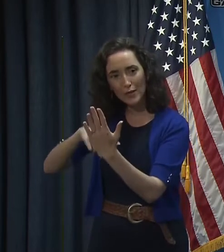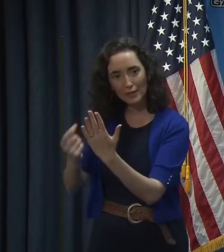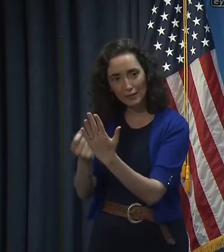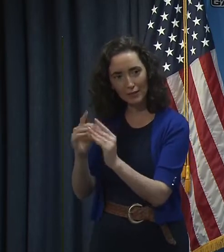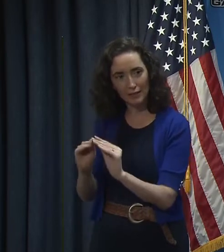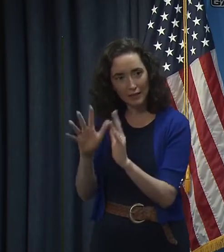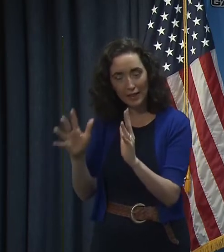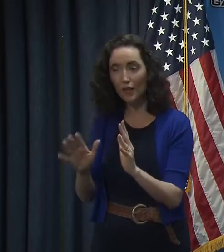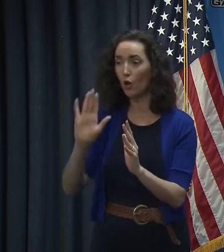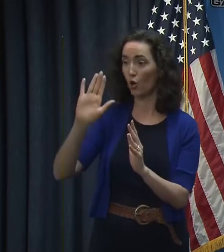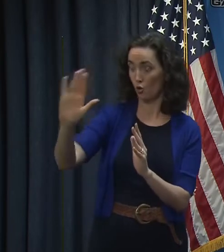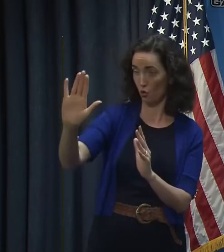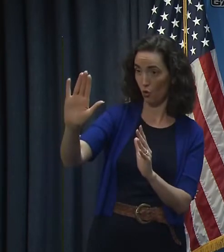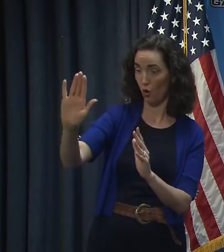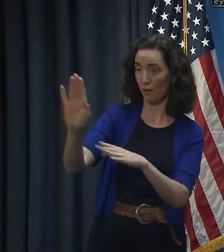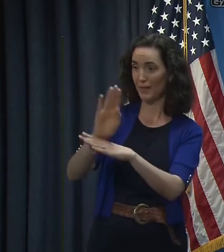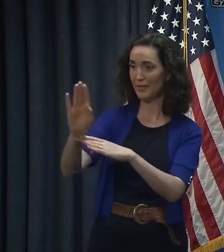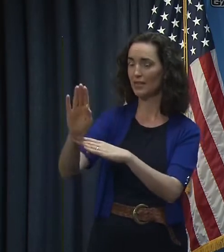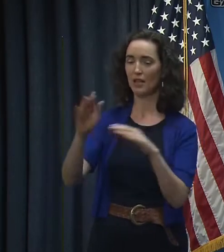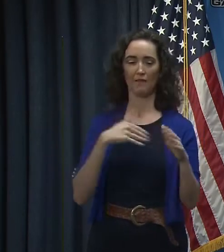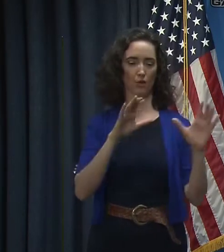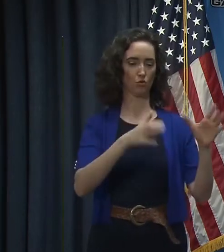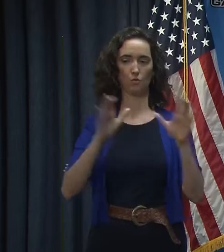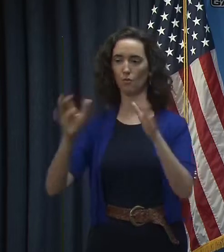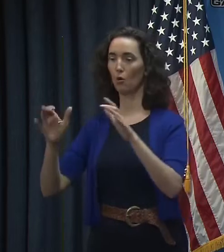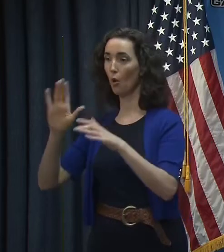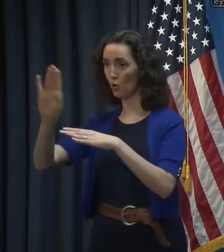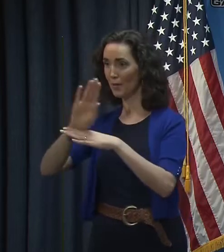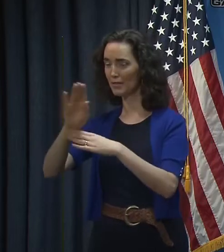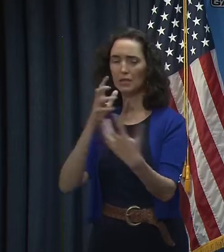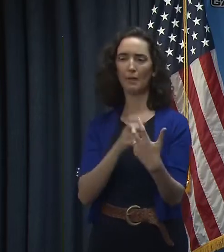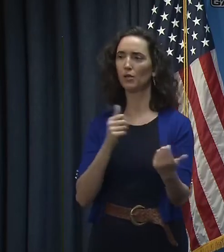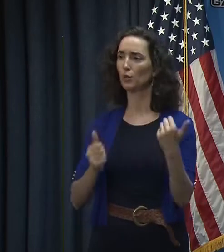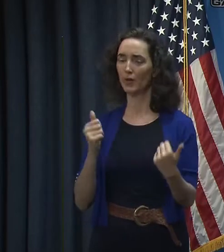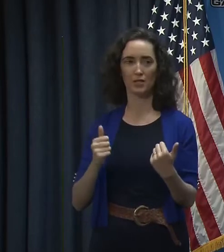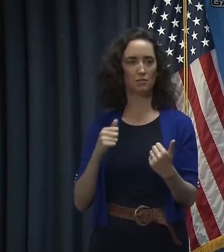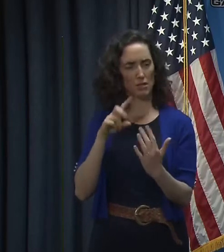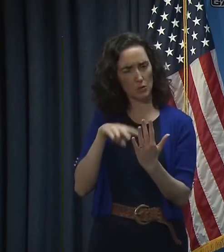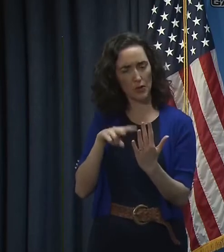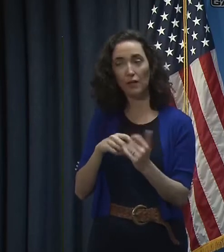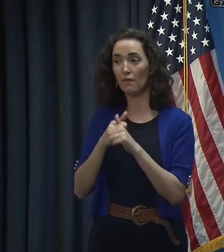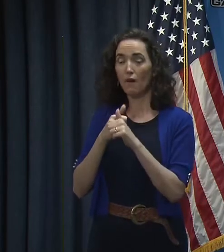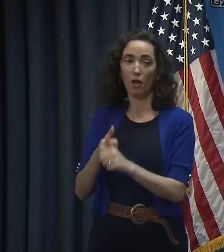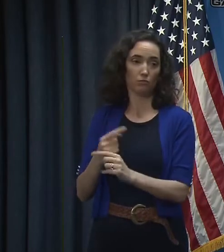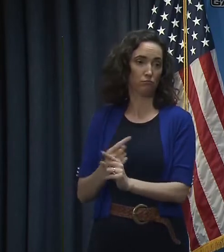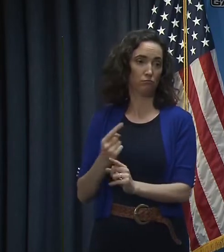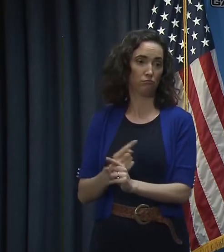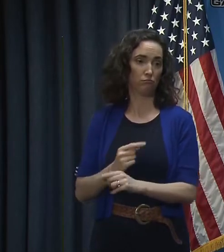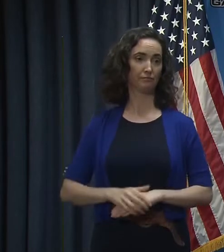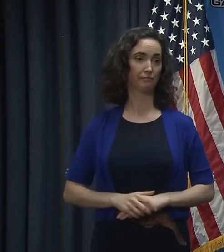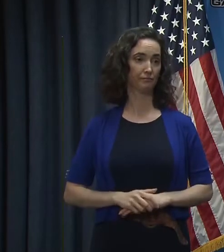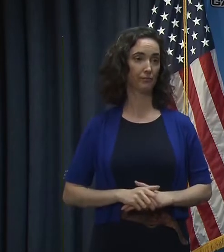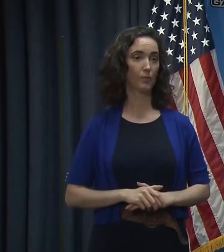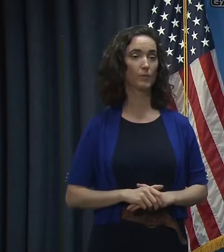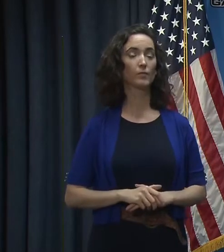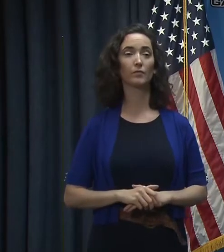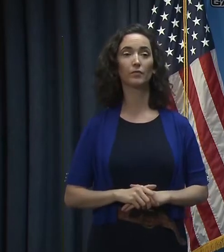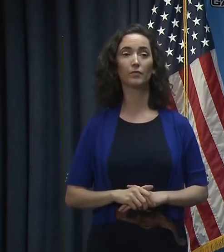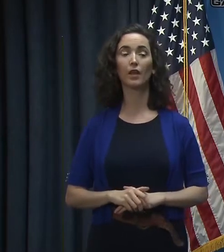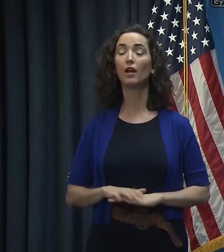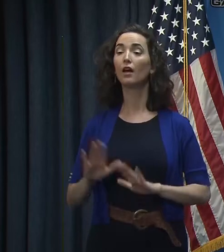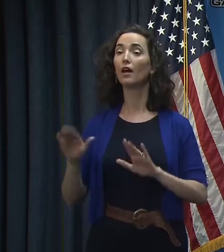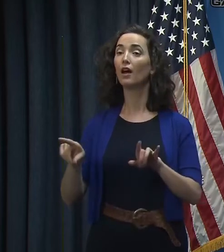exactly which category they fall in and to proceed accordingly. And I would point out that